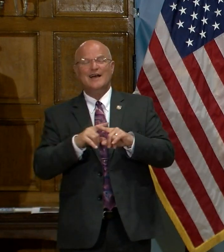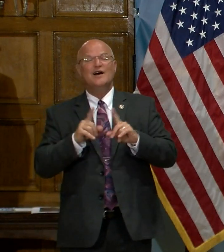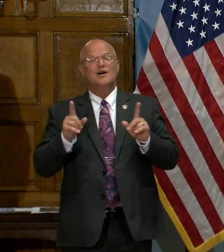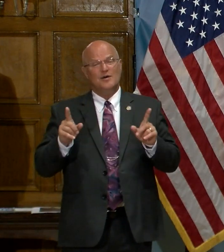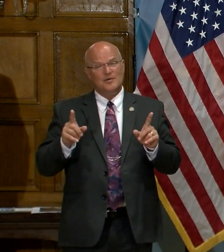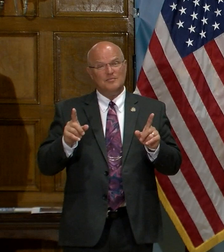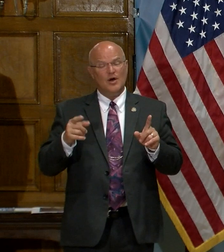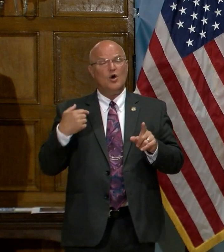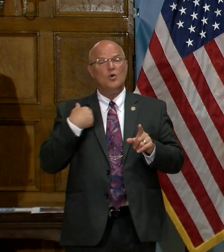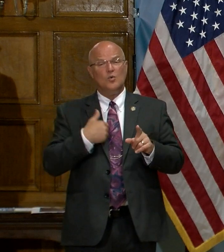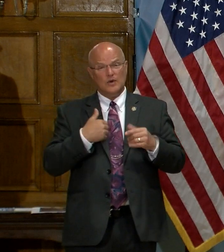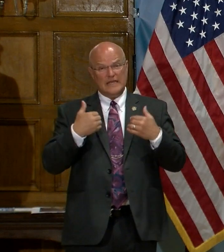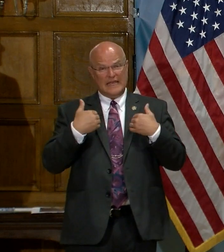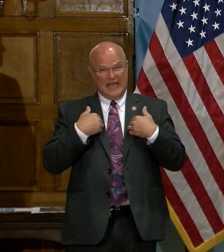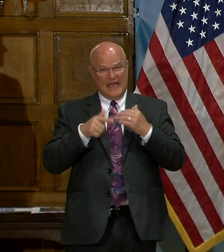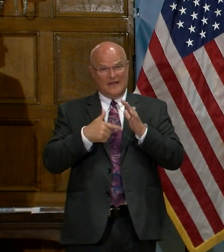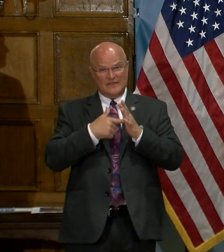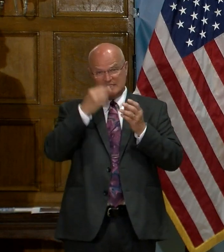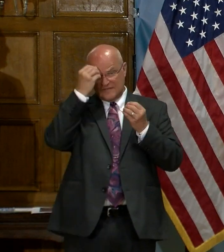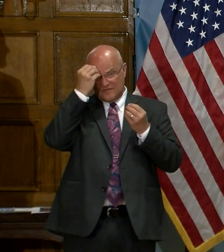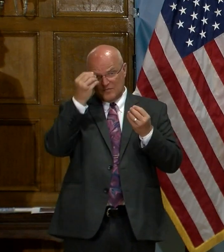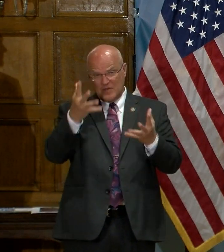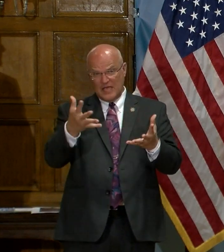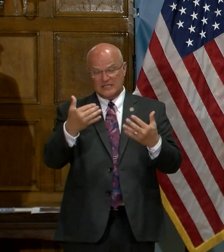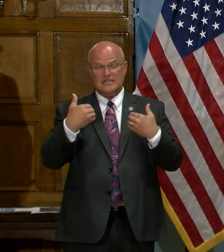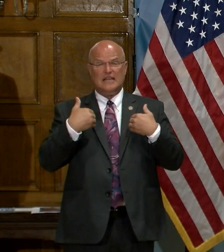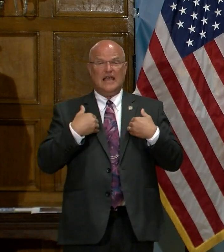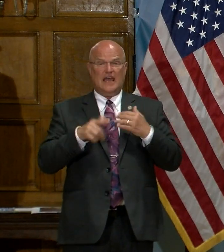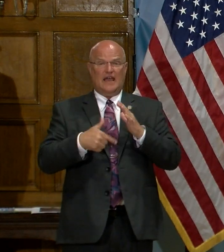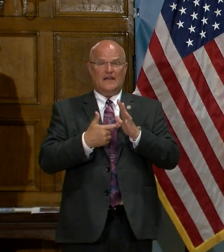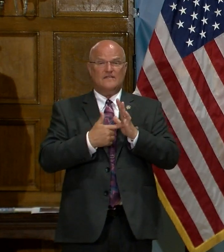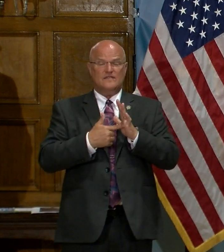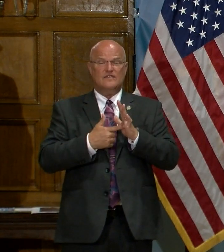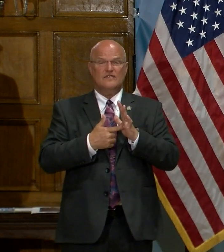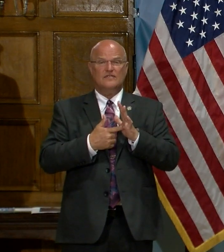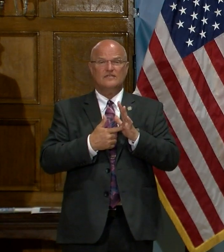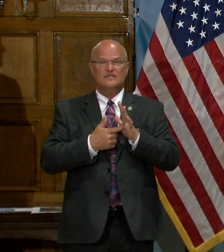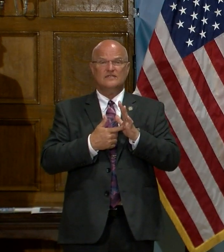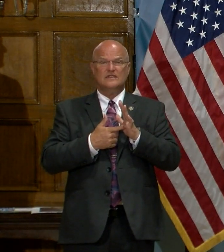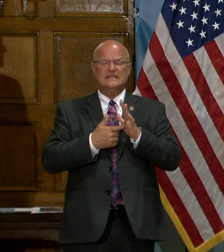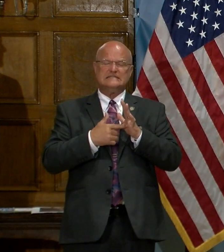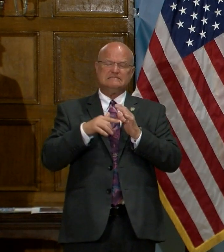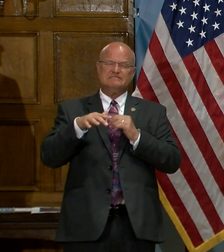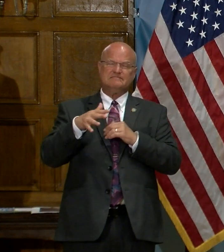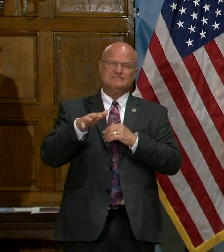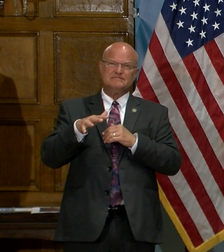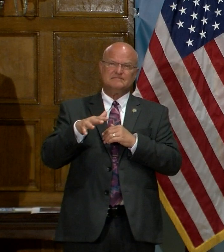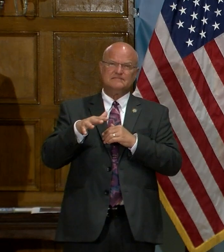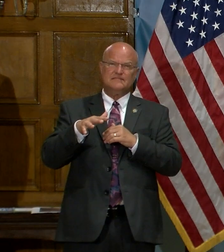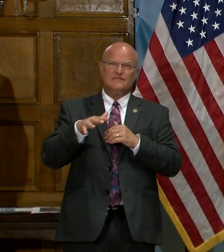but we do have this information, we do have this sort of